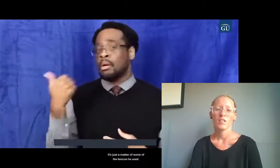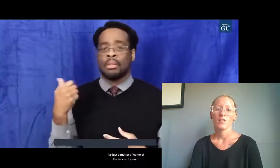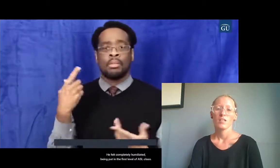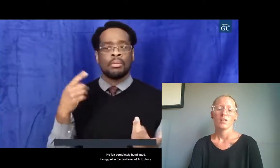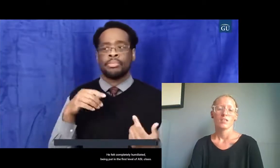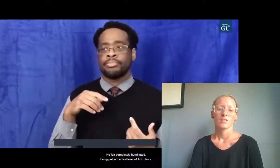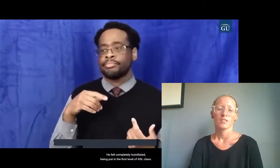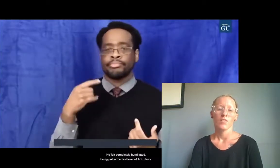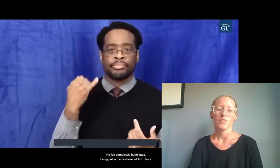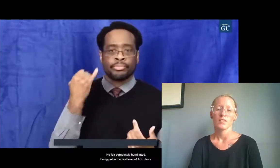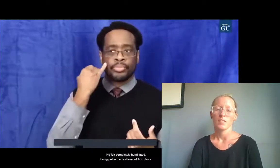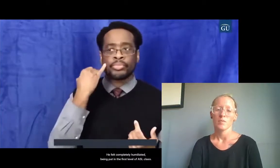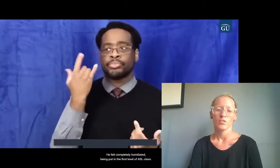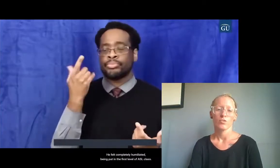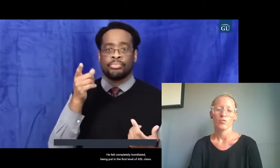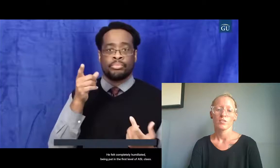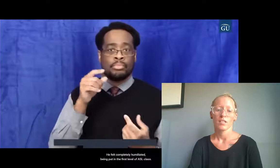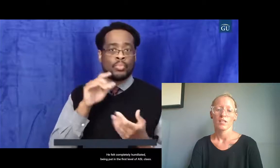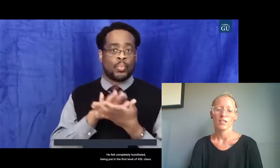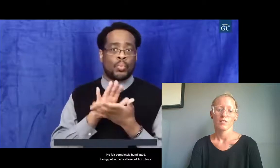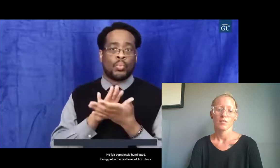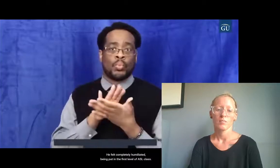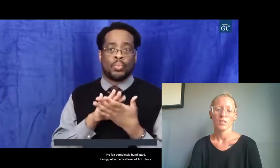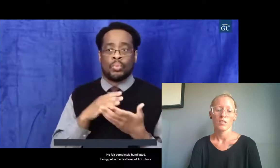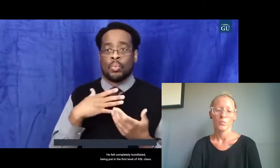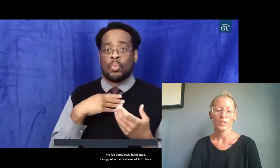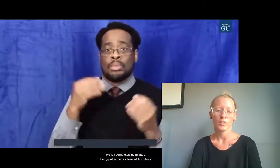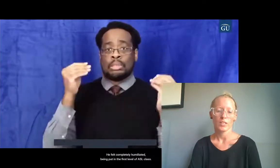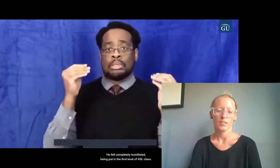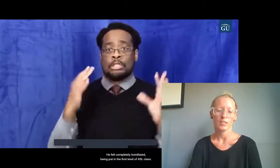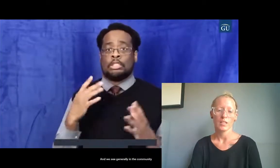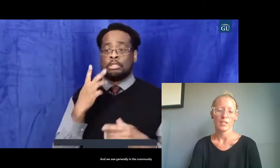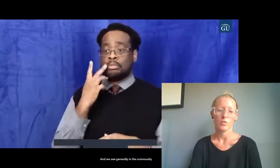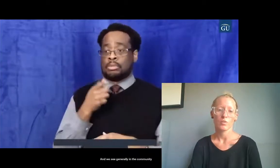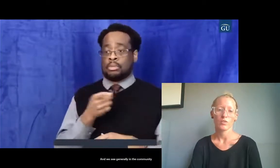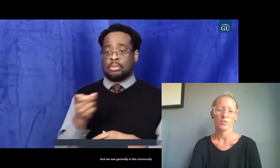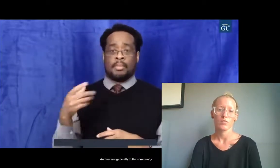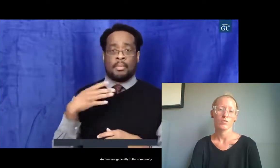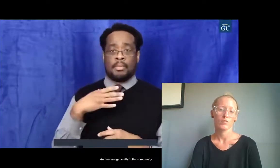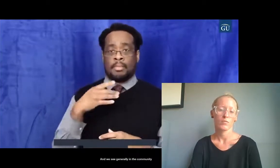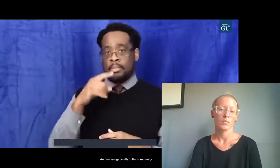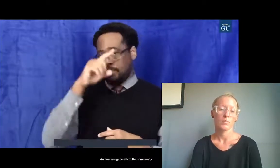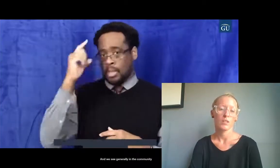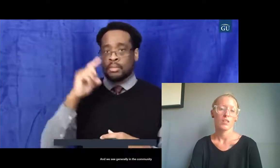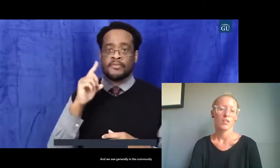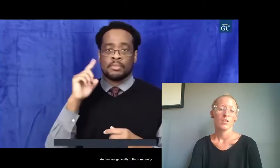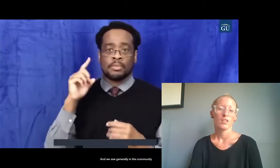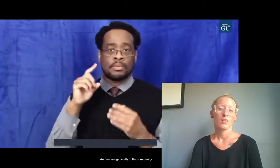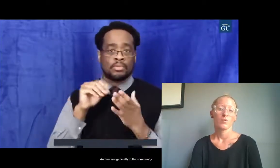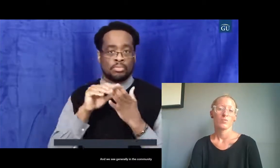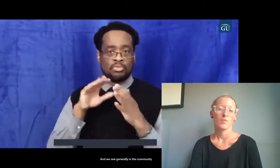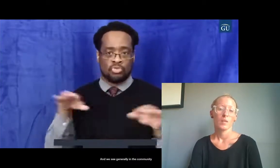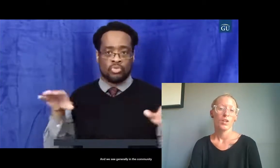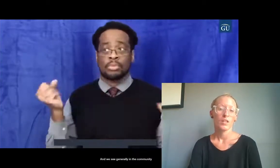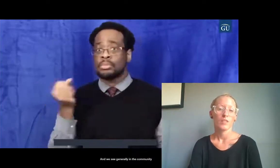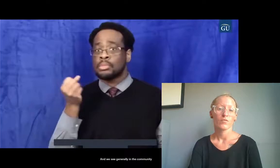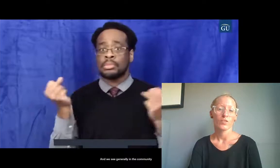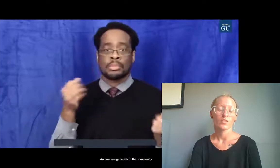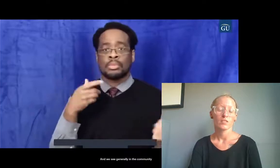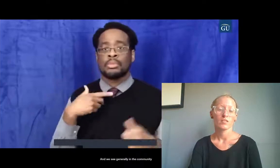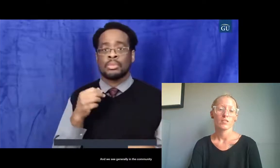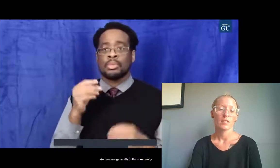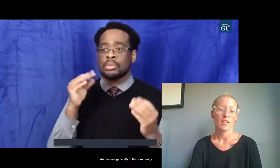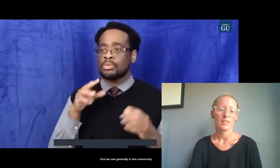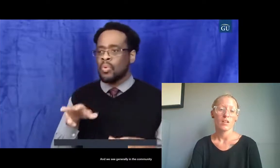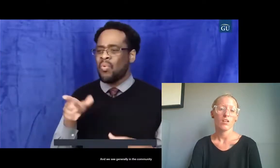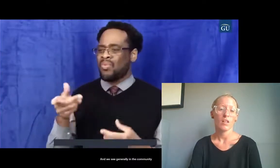causes self-esteem issues and being humiliated that can be put in the